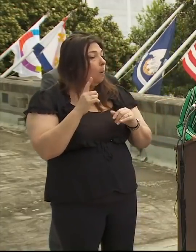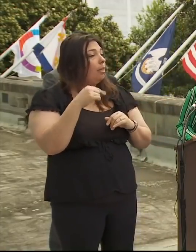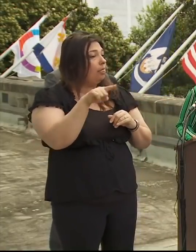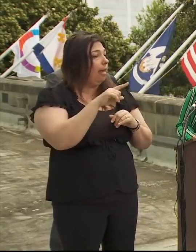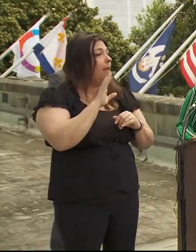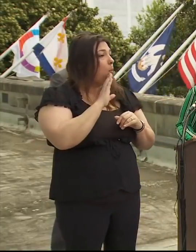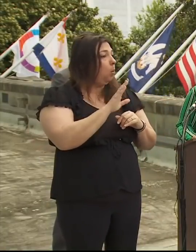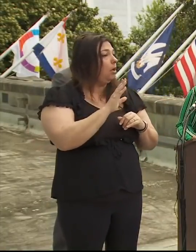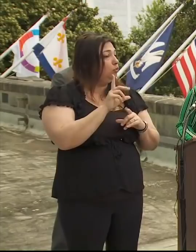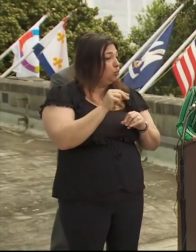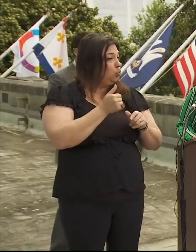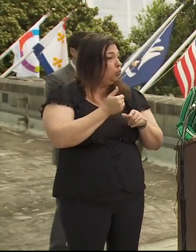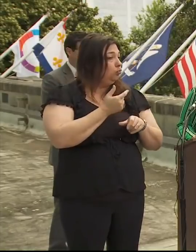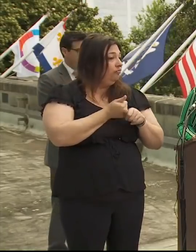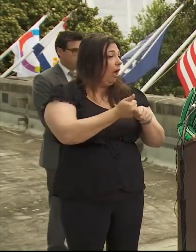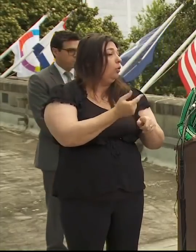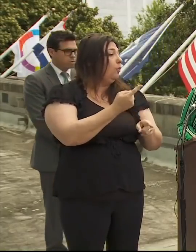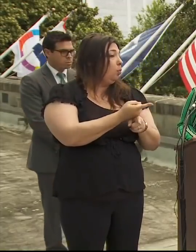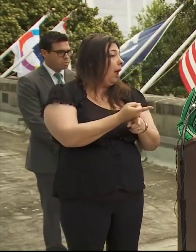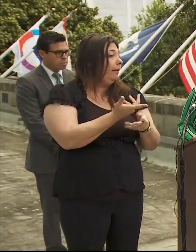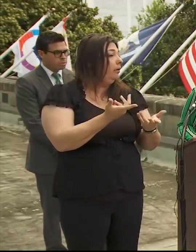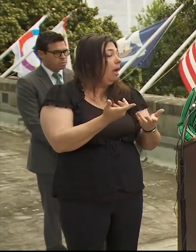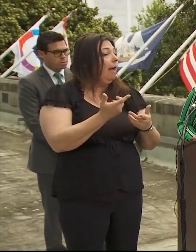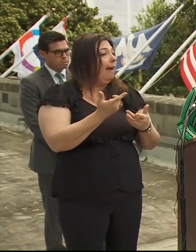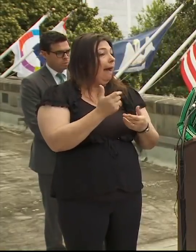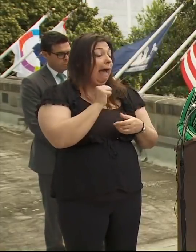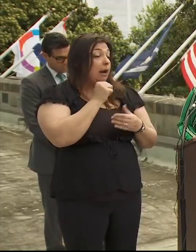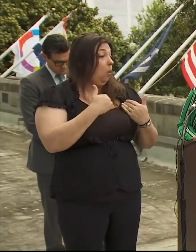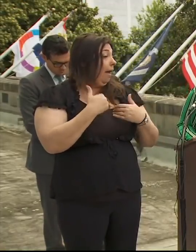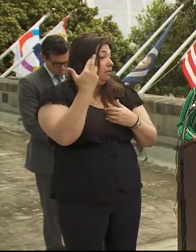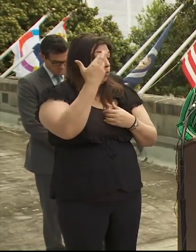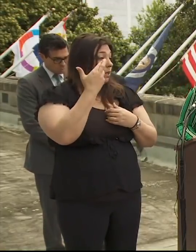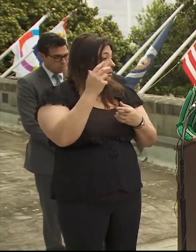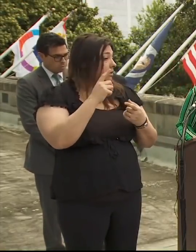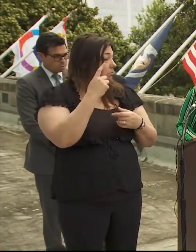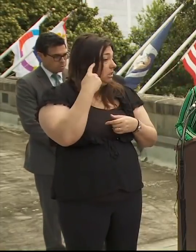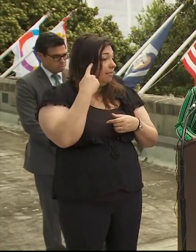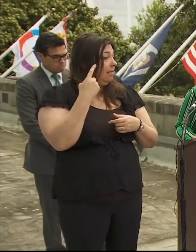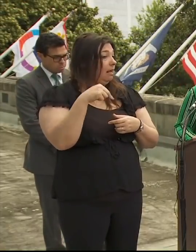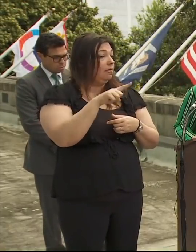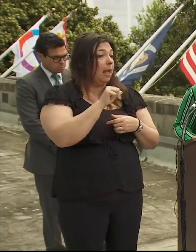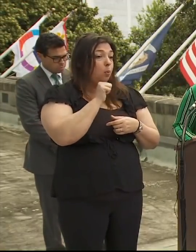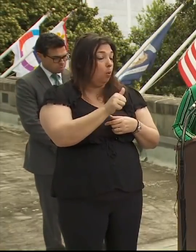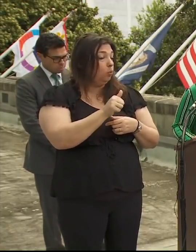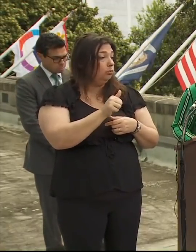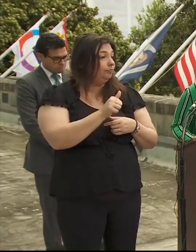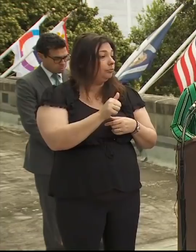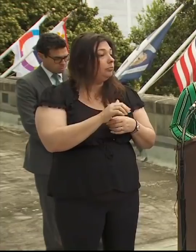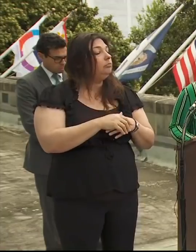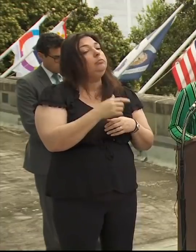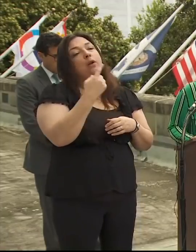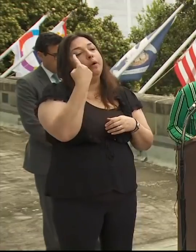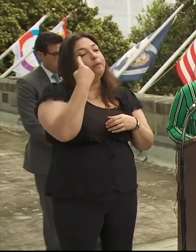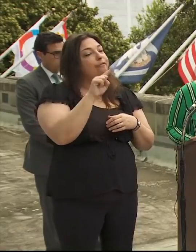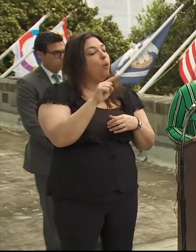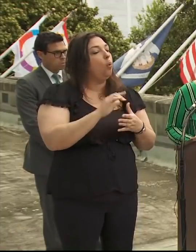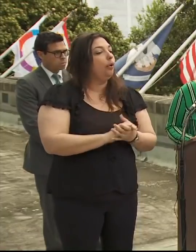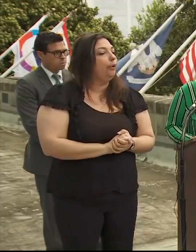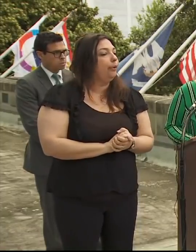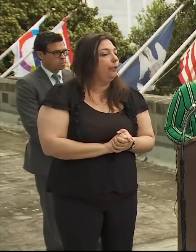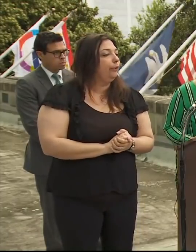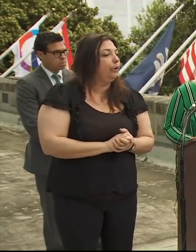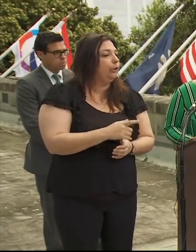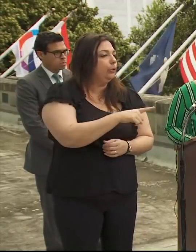will do the right thing. And I have no reason right now to believe that they will not. As it relates to,